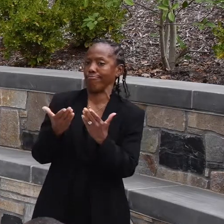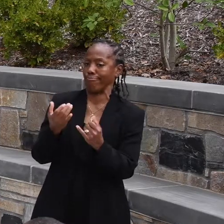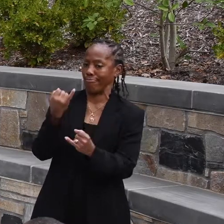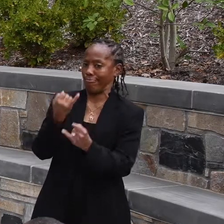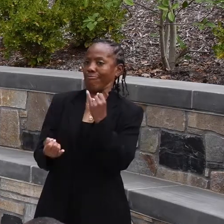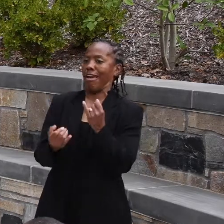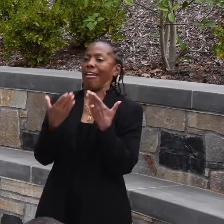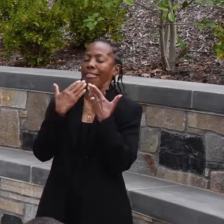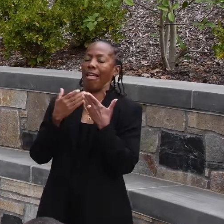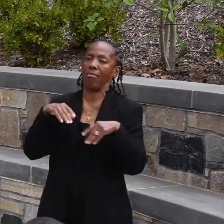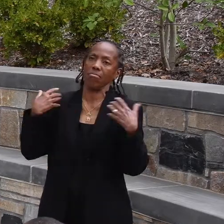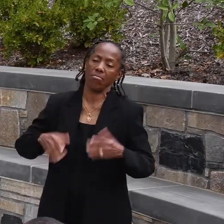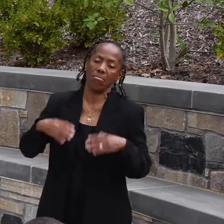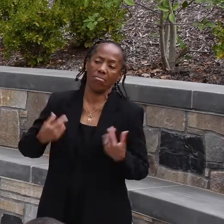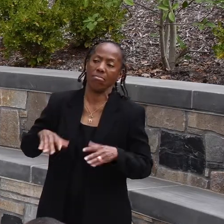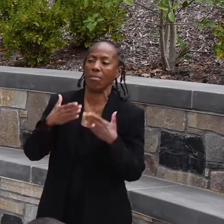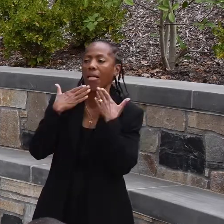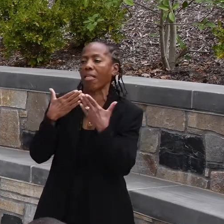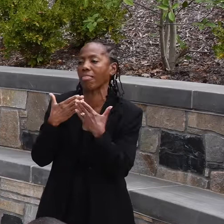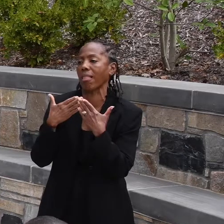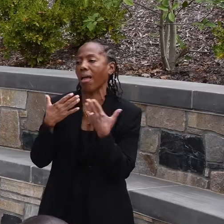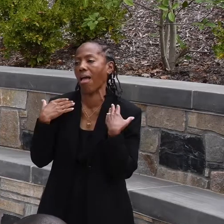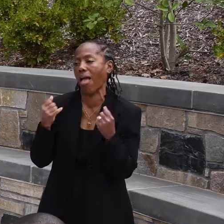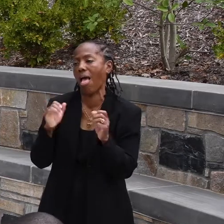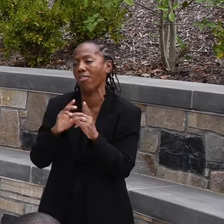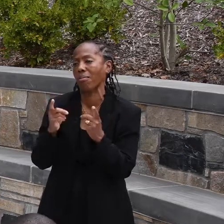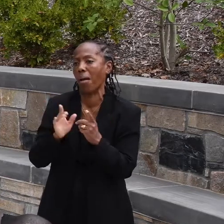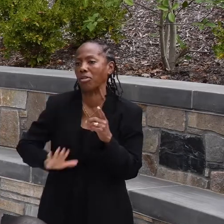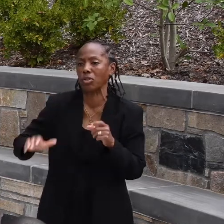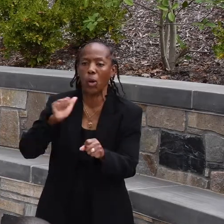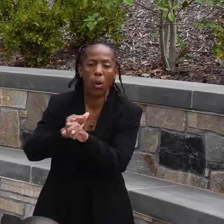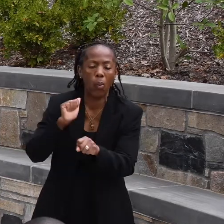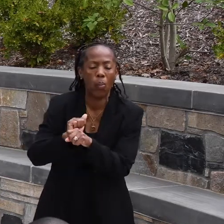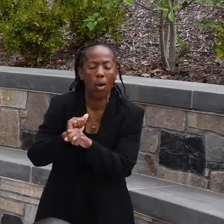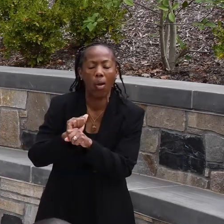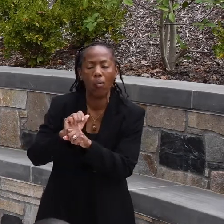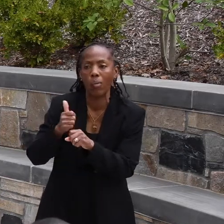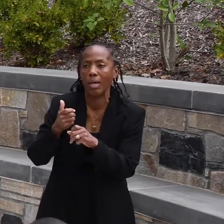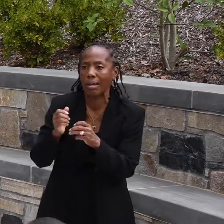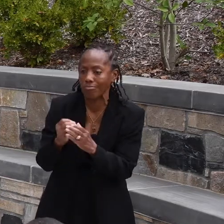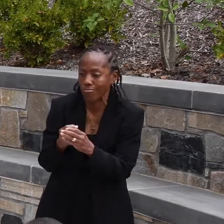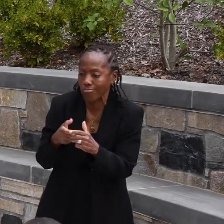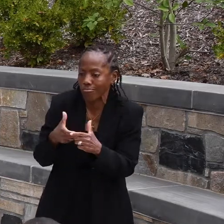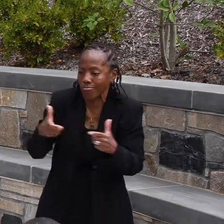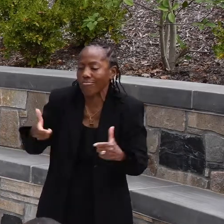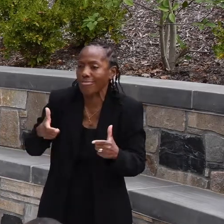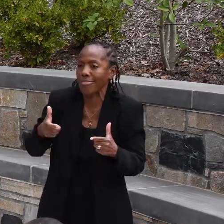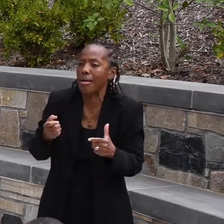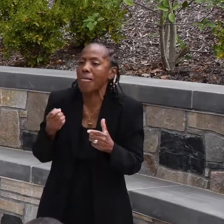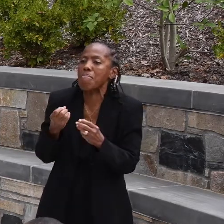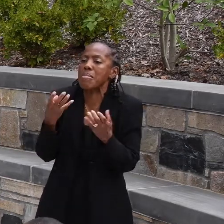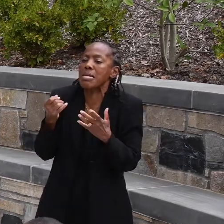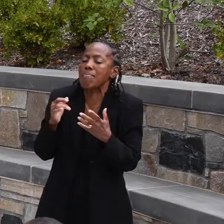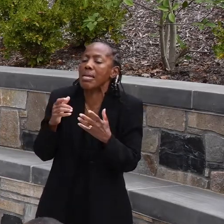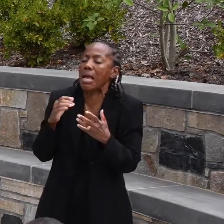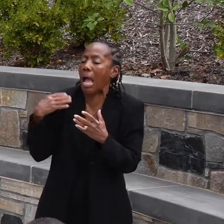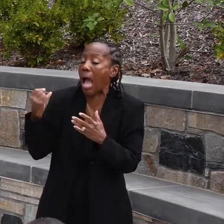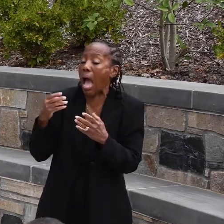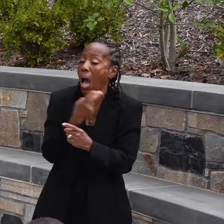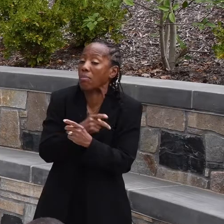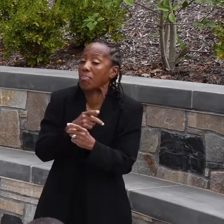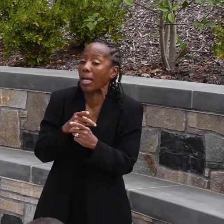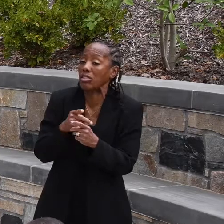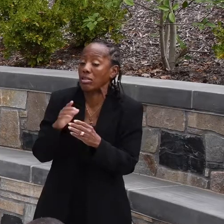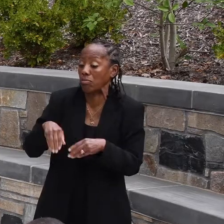Finally, thanks in large part to our health department's work, we managed to grow our number of outpatient providers in